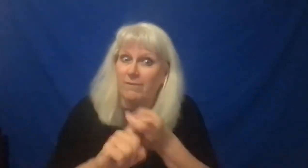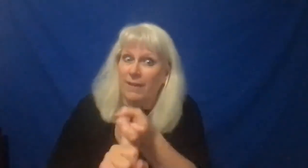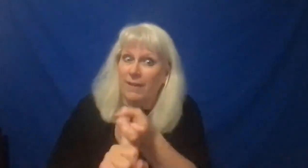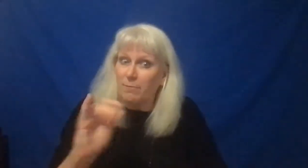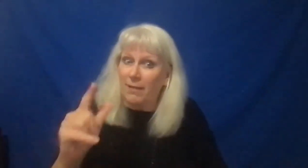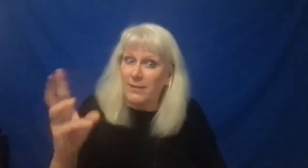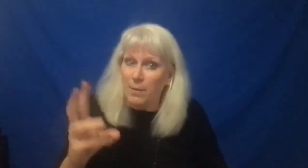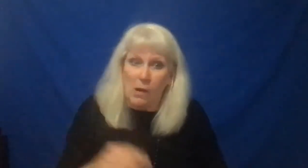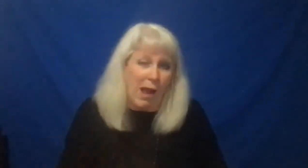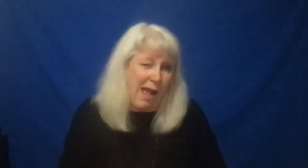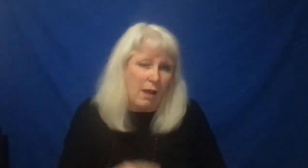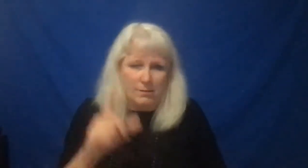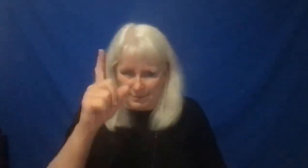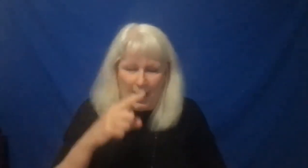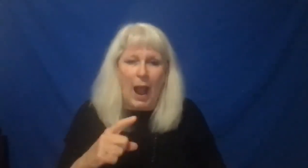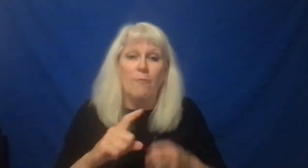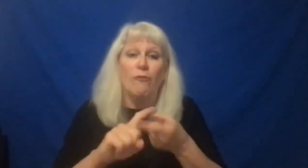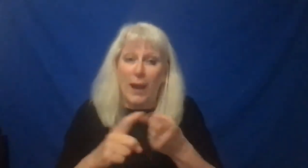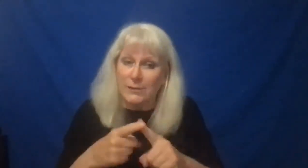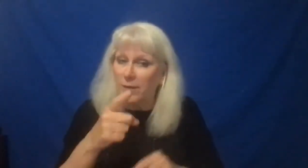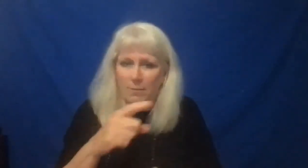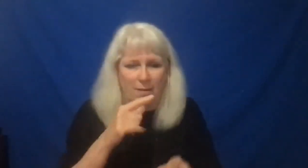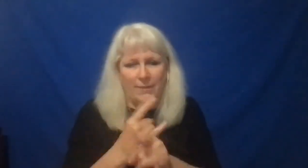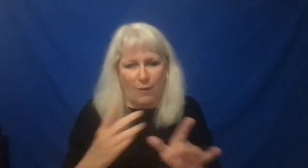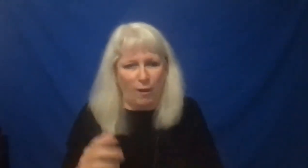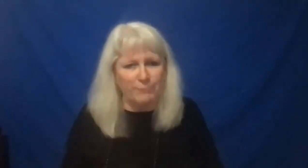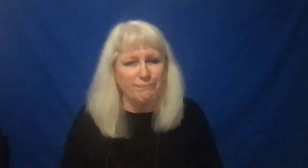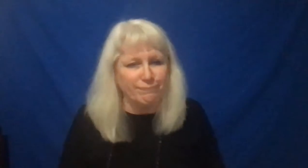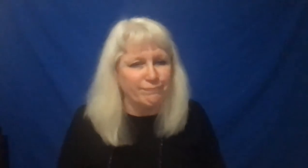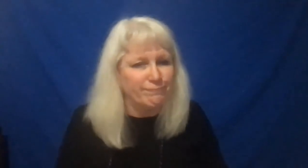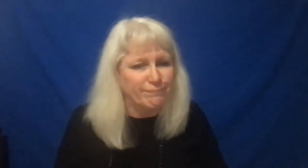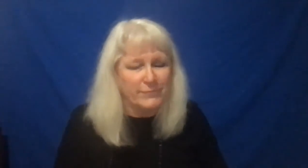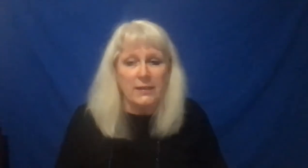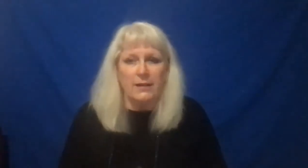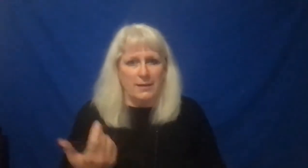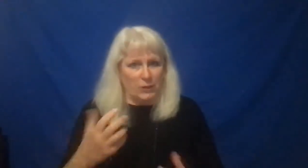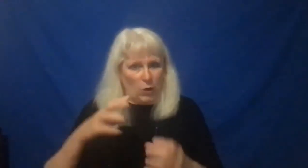Without a doubt, there's no question about that. So my life in the congregation, my own personal history,